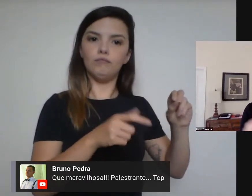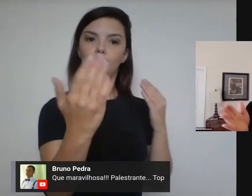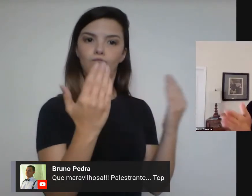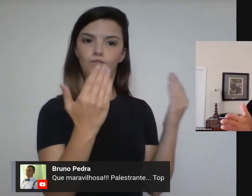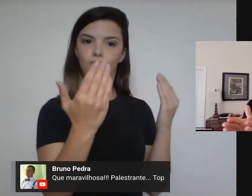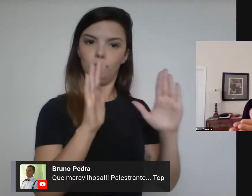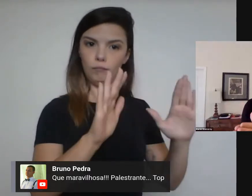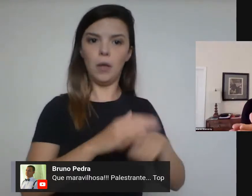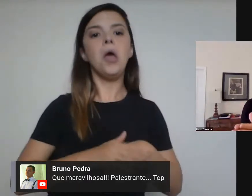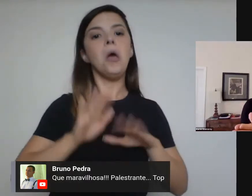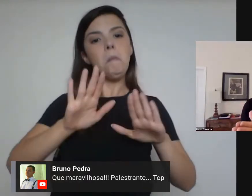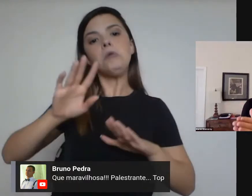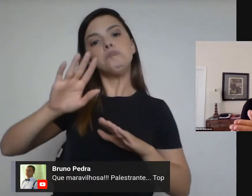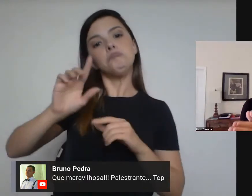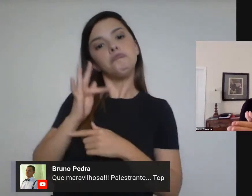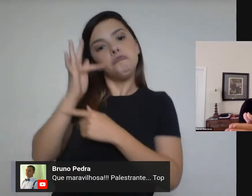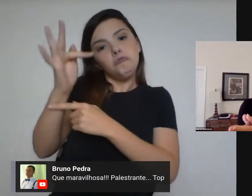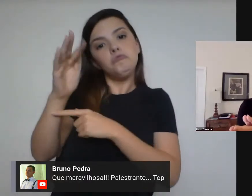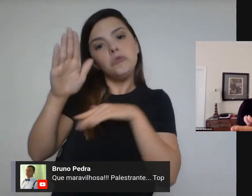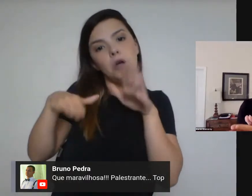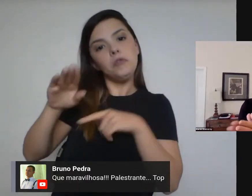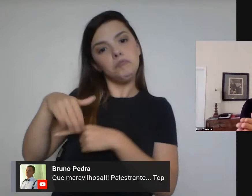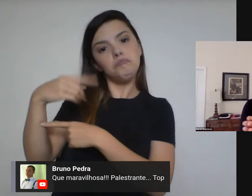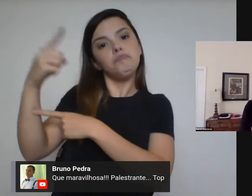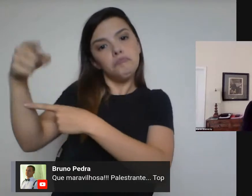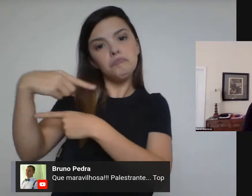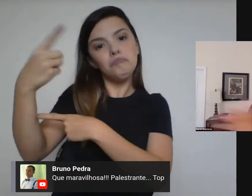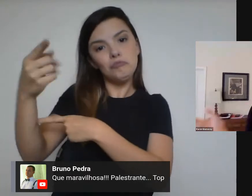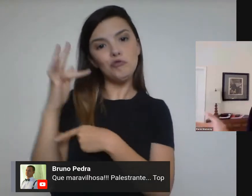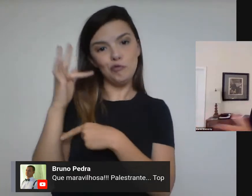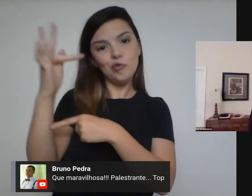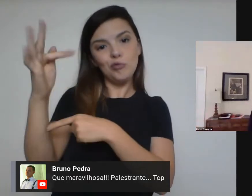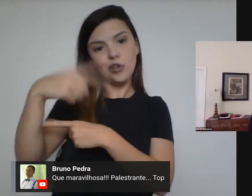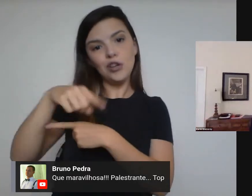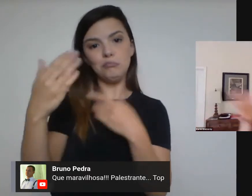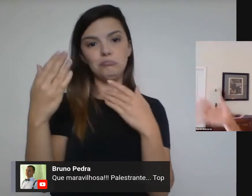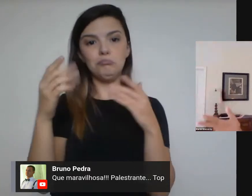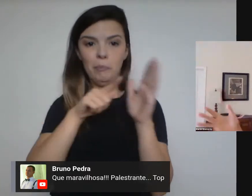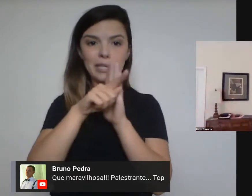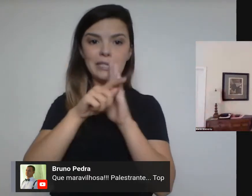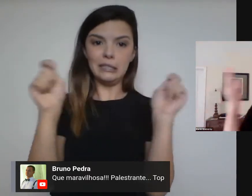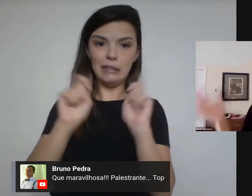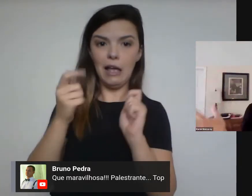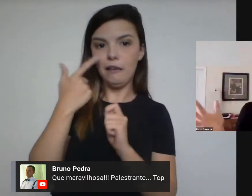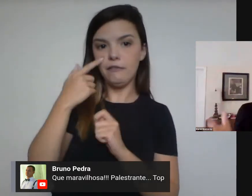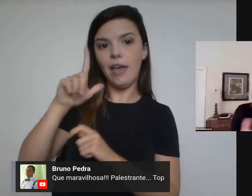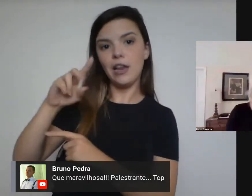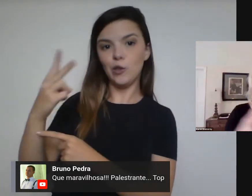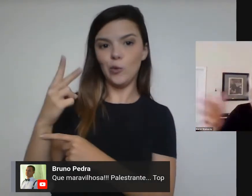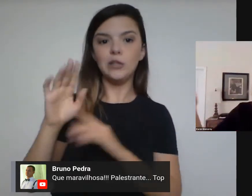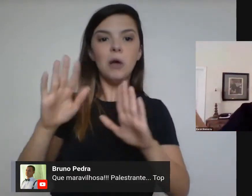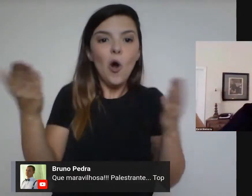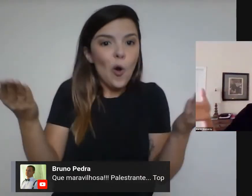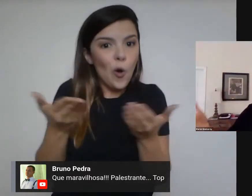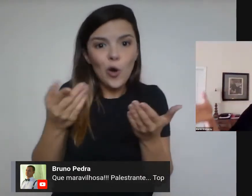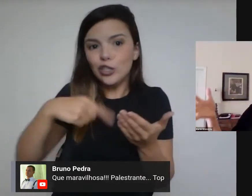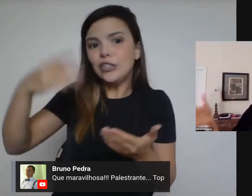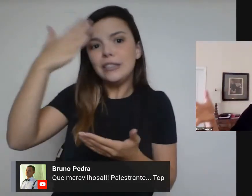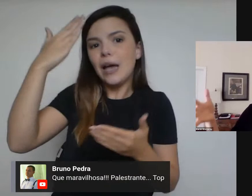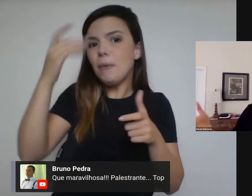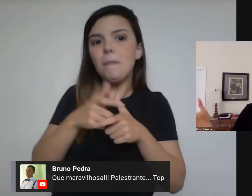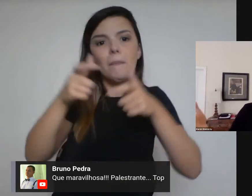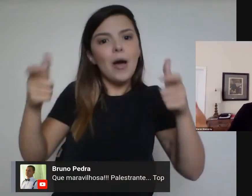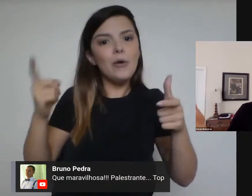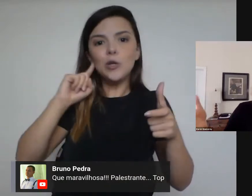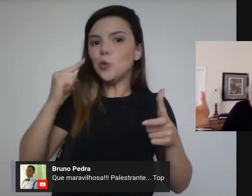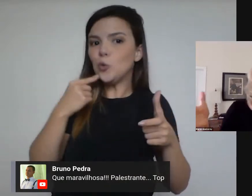because only a small percentage of deaf people are native deaf signers. So if we really want to know how does the deaf brain process sign language, we need to look at a broader